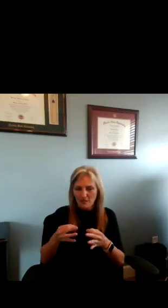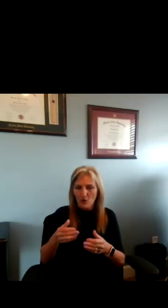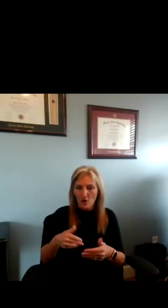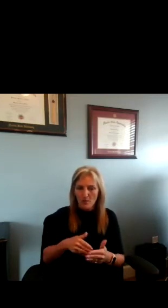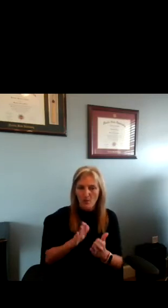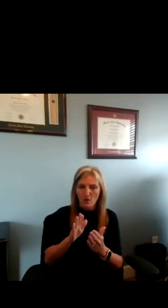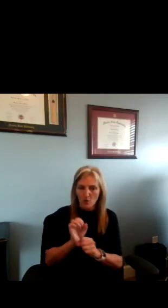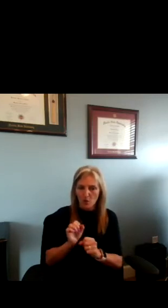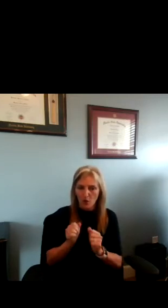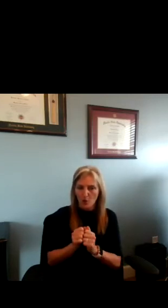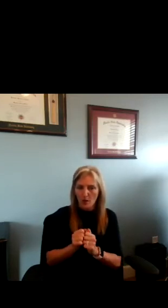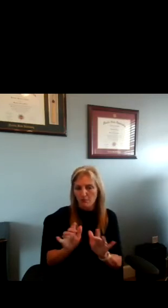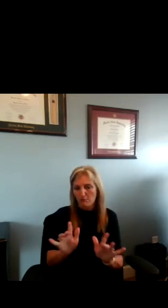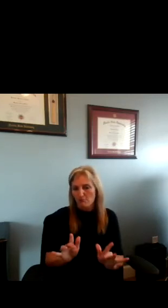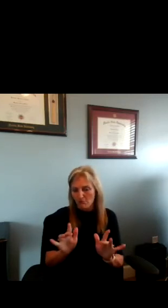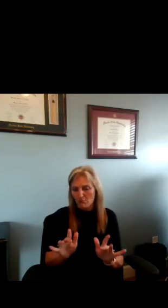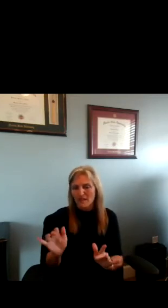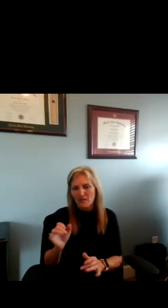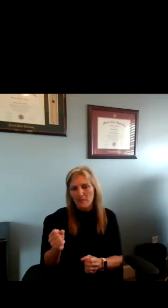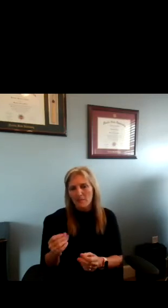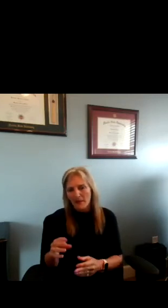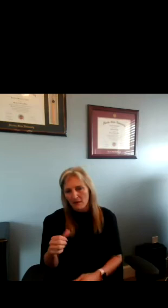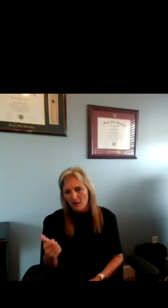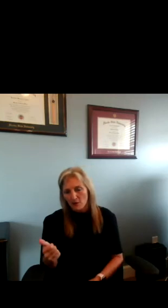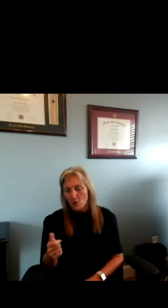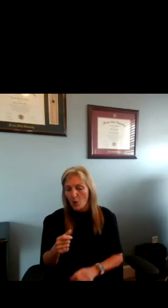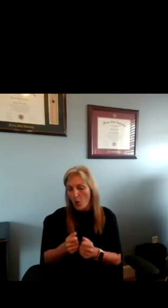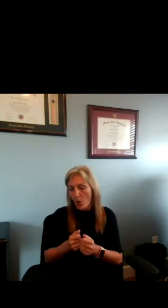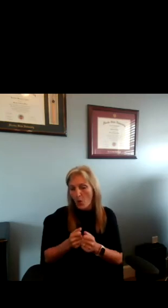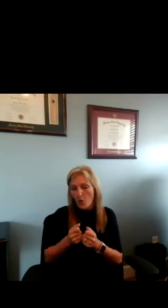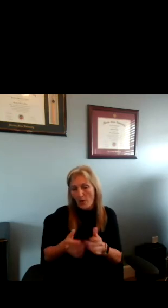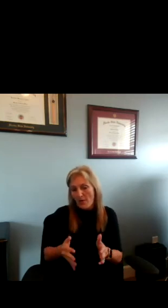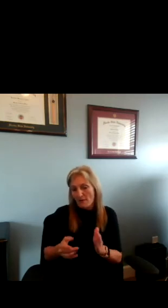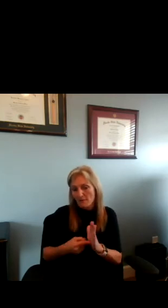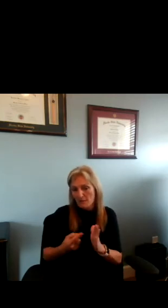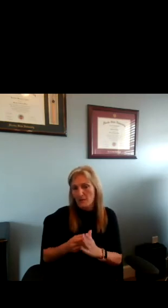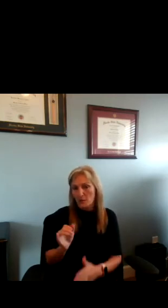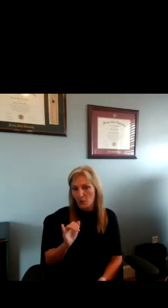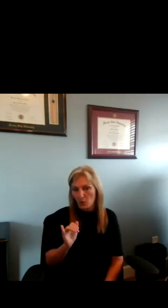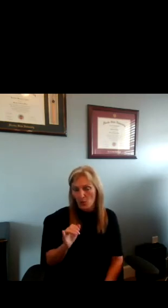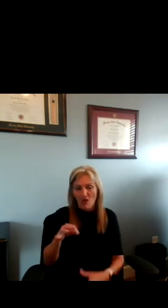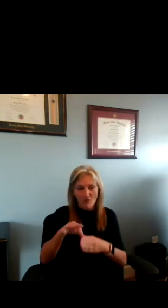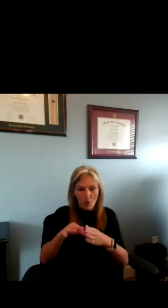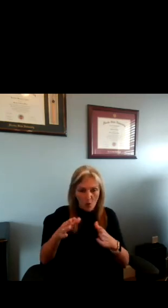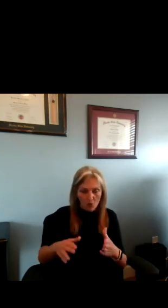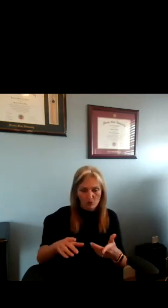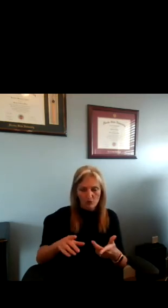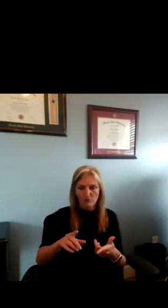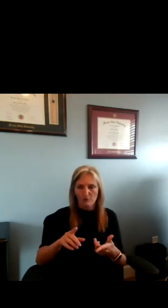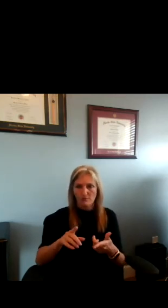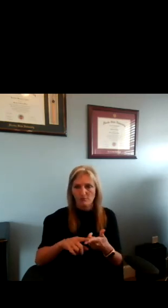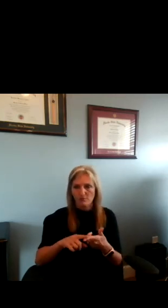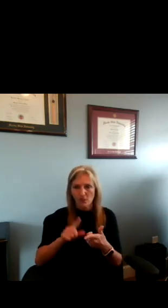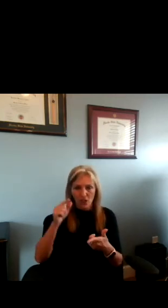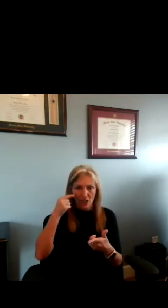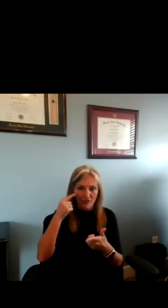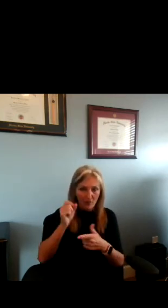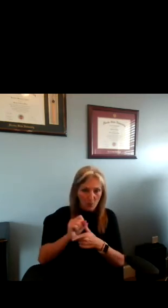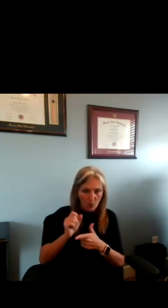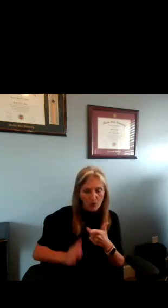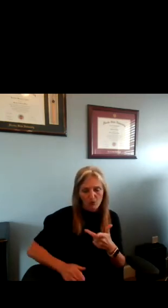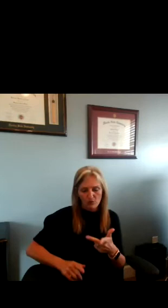empathy, as many do, or without it. Voters, government